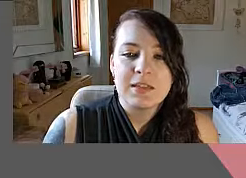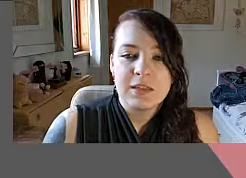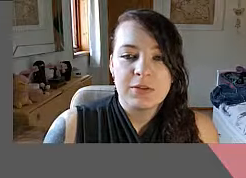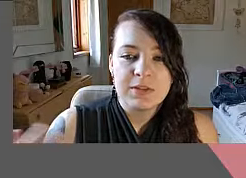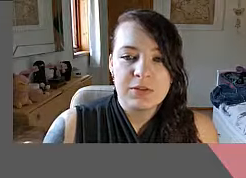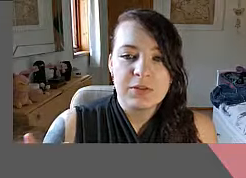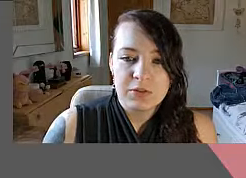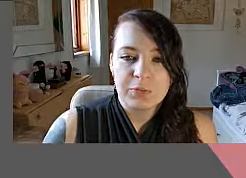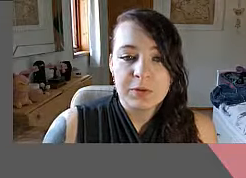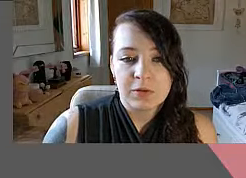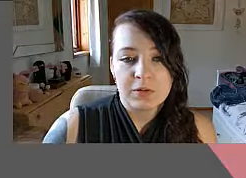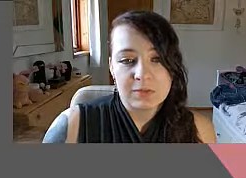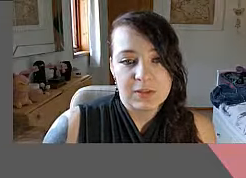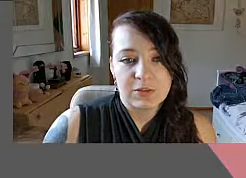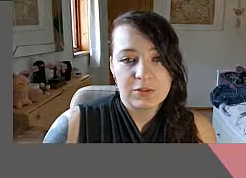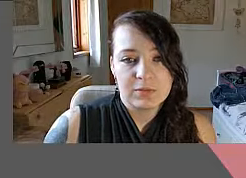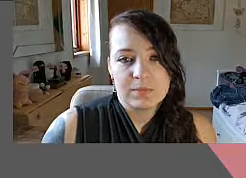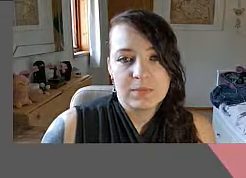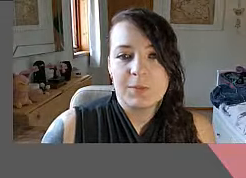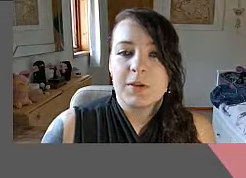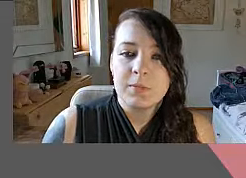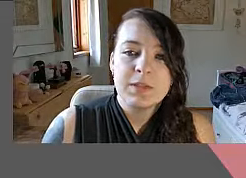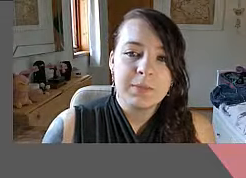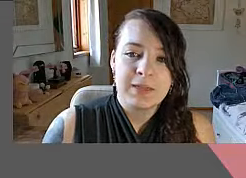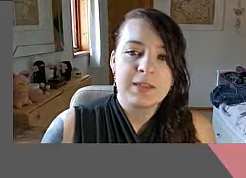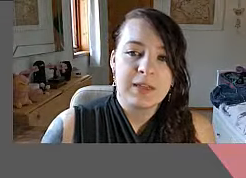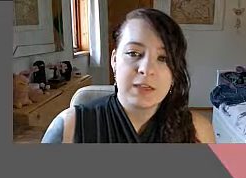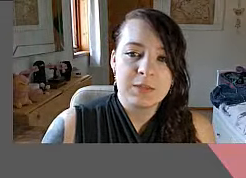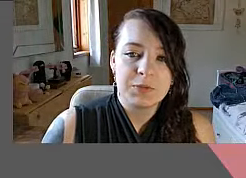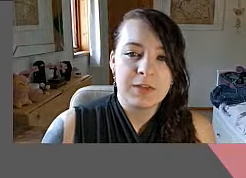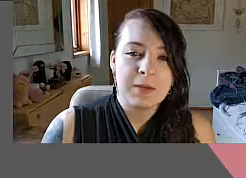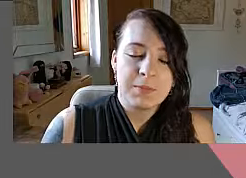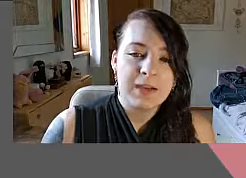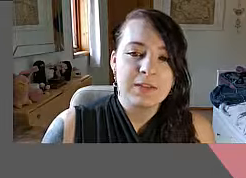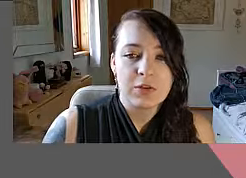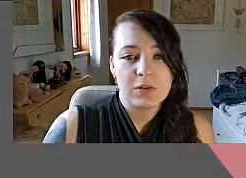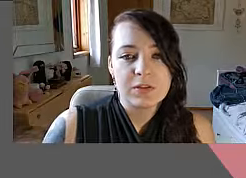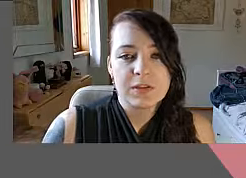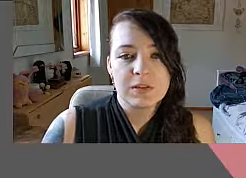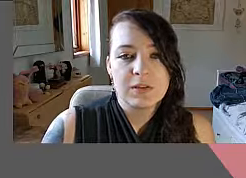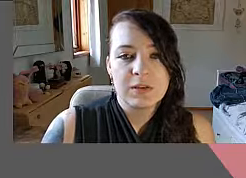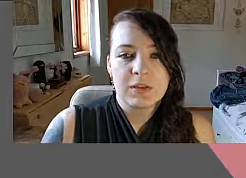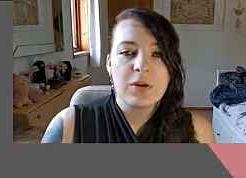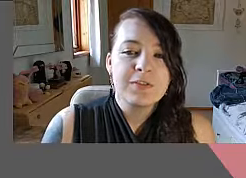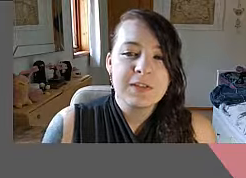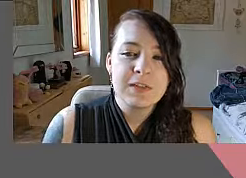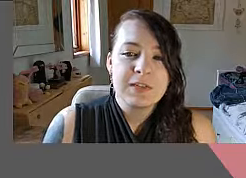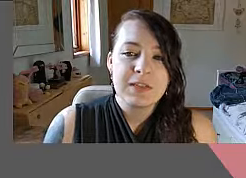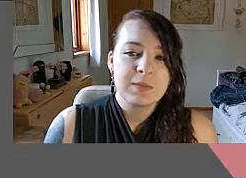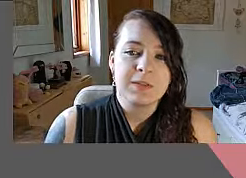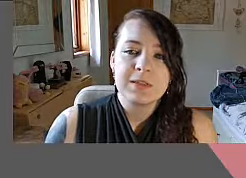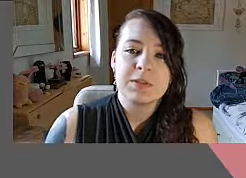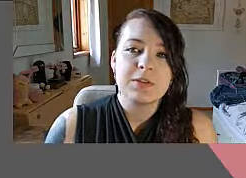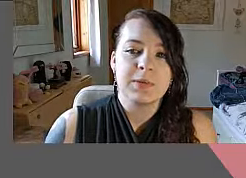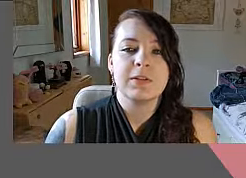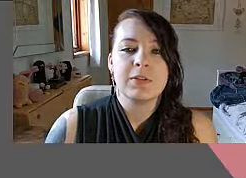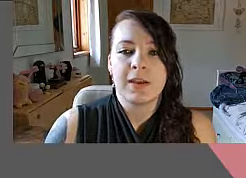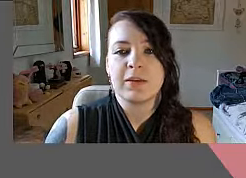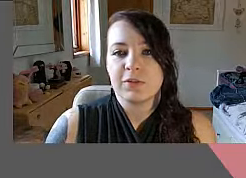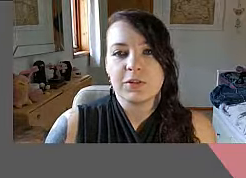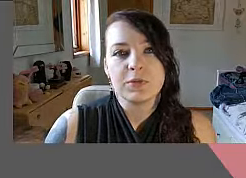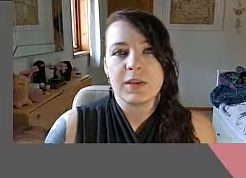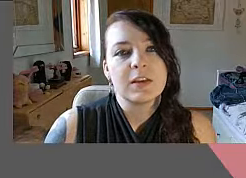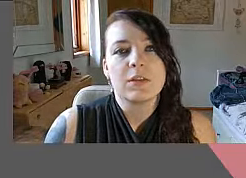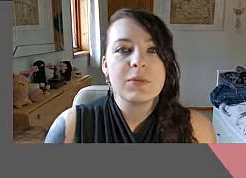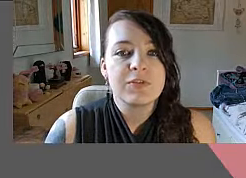And lastly, you consider the scope and cost of each. It becomes a balancing act between impact and cost. Often in accessibility, we talk about